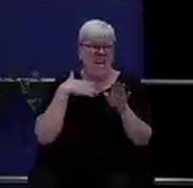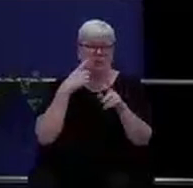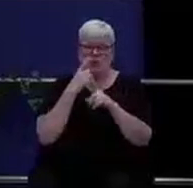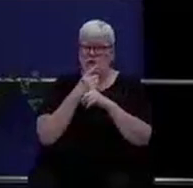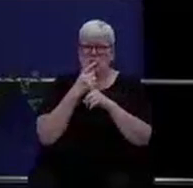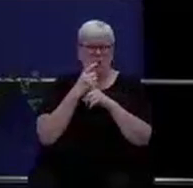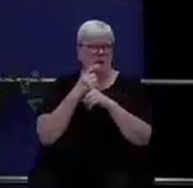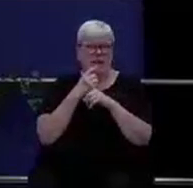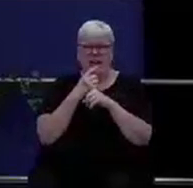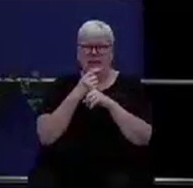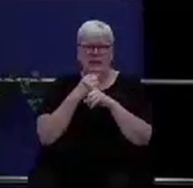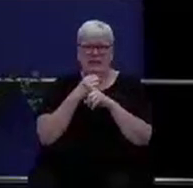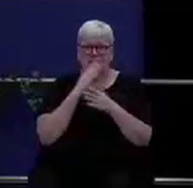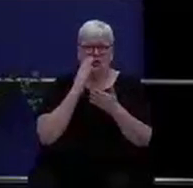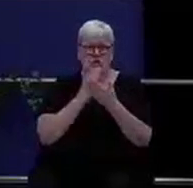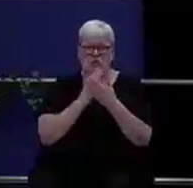but not because it's not true.